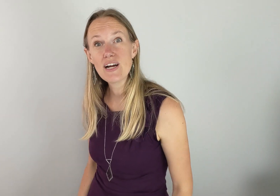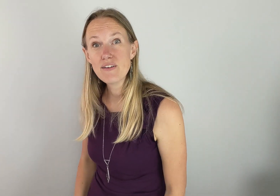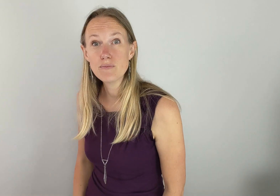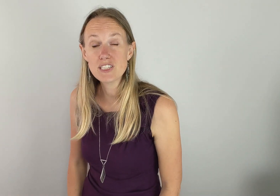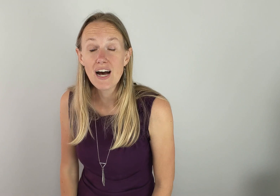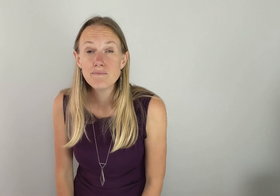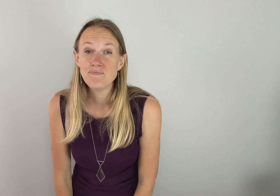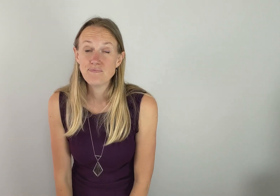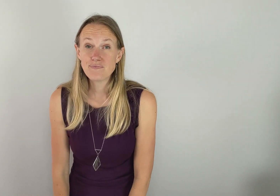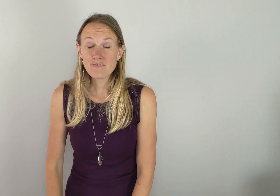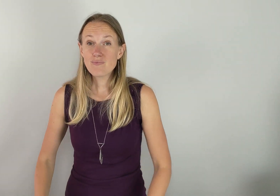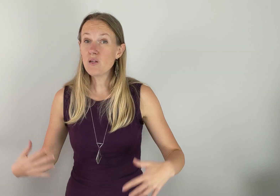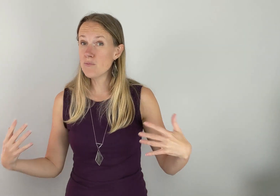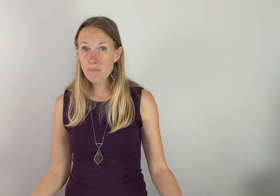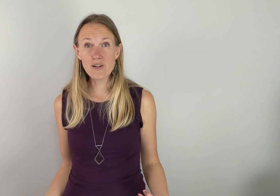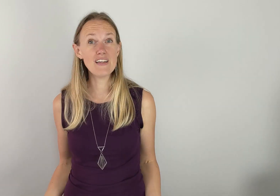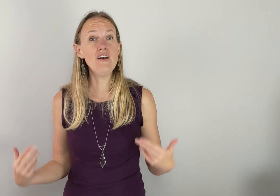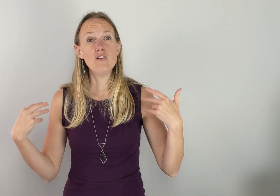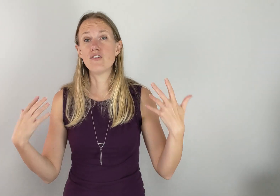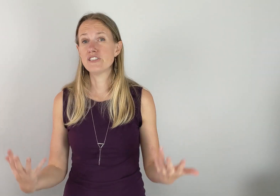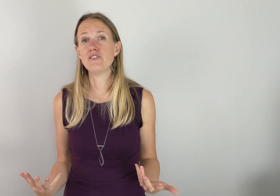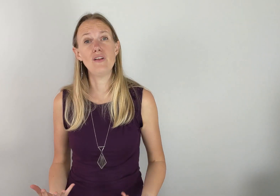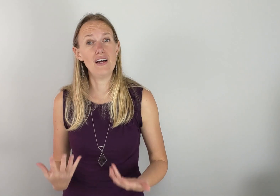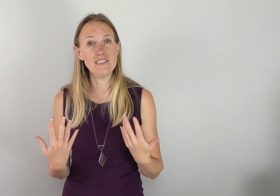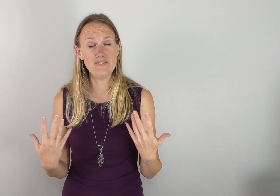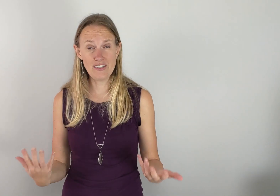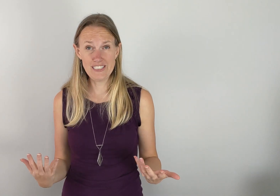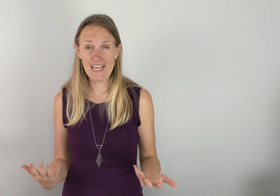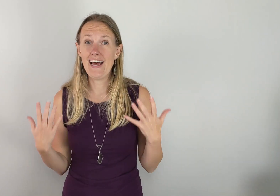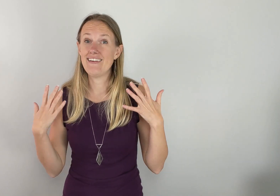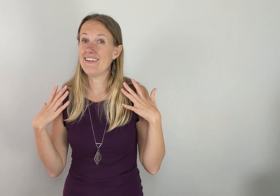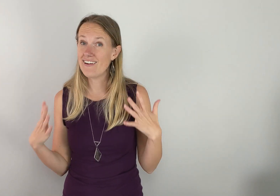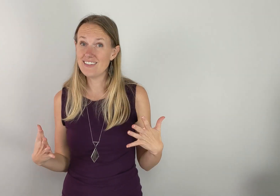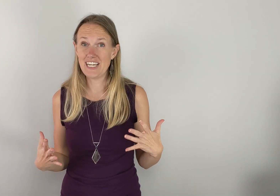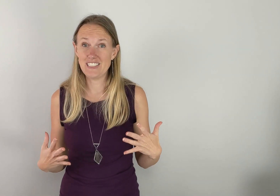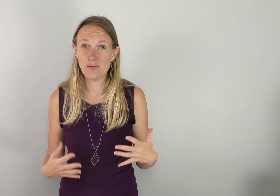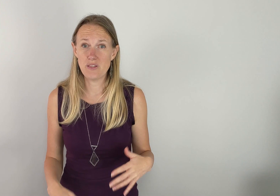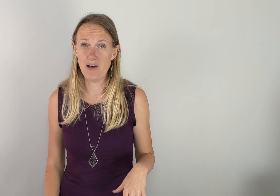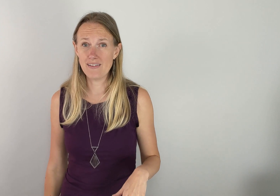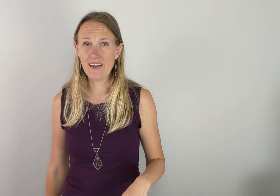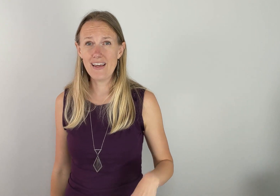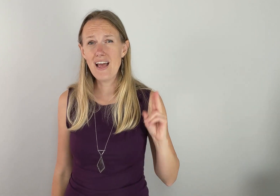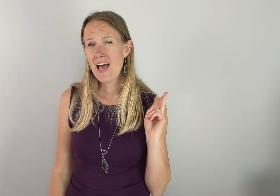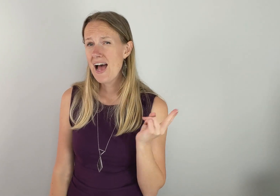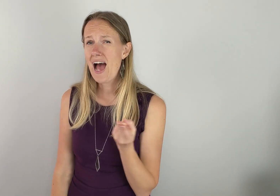try that from the top. Remembering, first two lines, very sad, and it all changes with the but, okay?